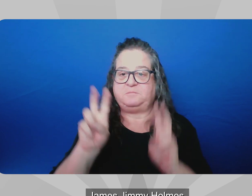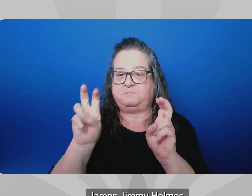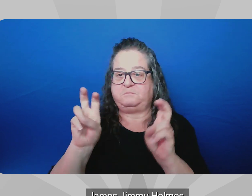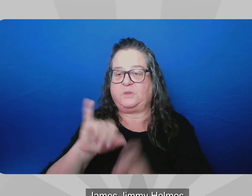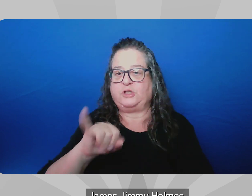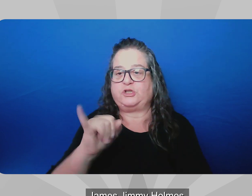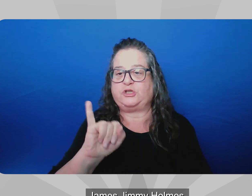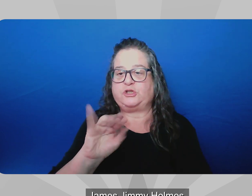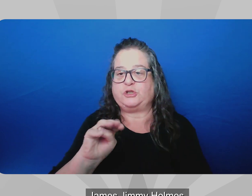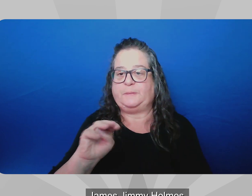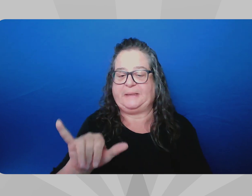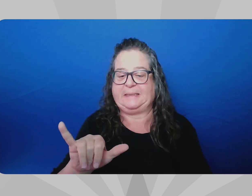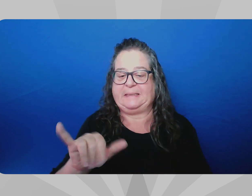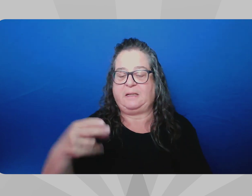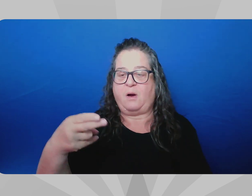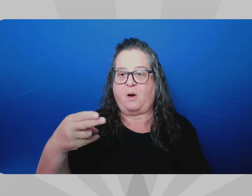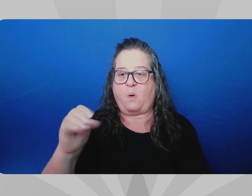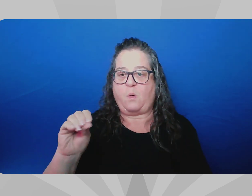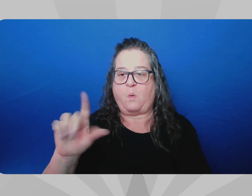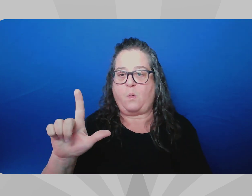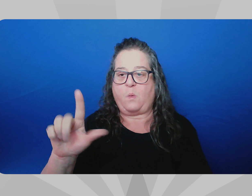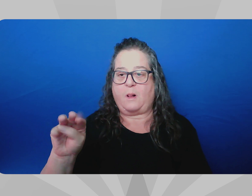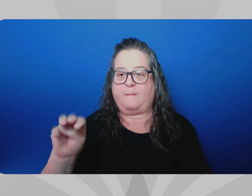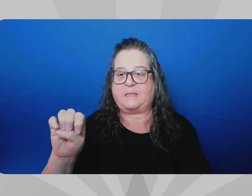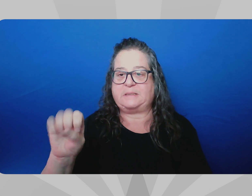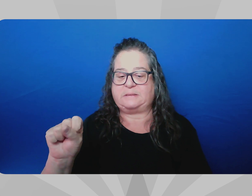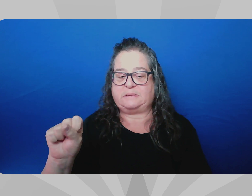James Jimmy Holmes.